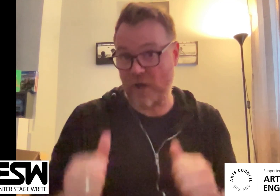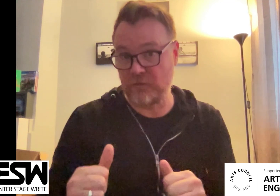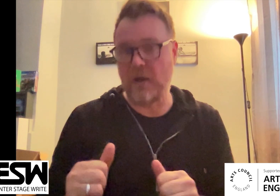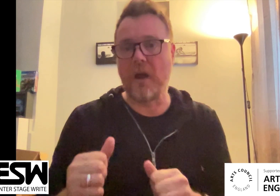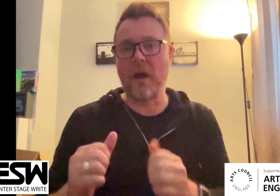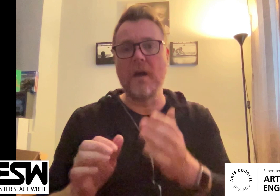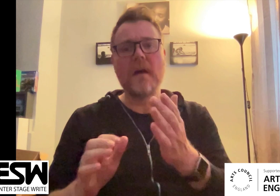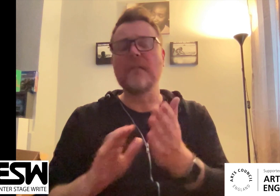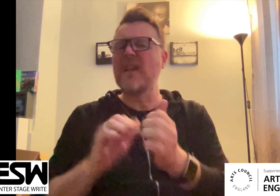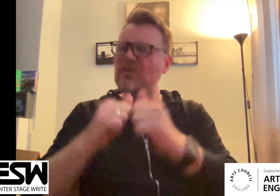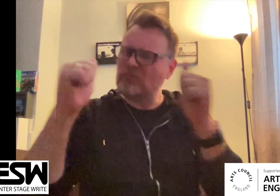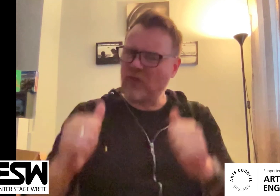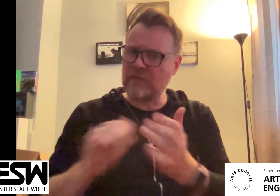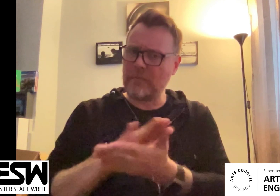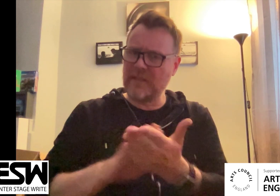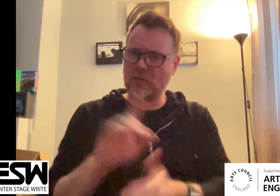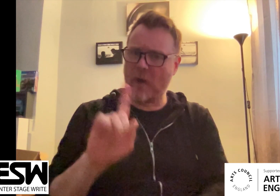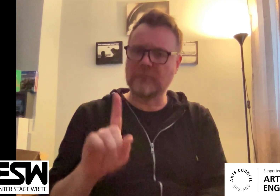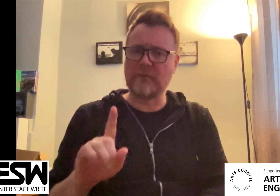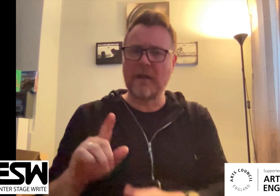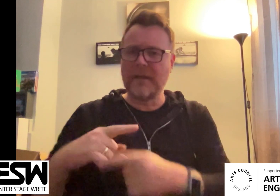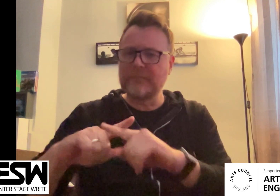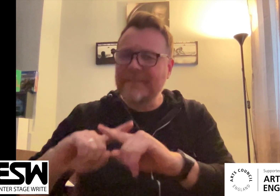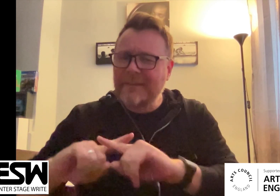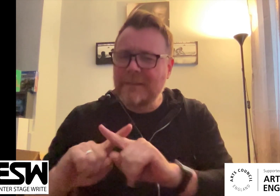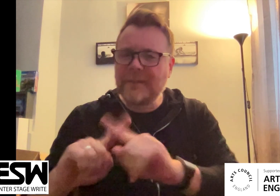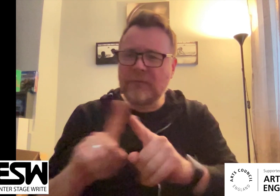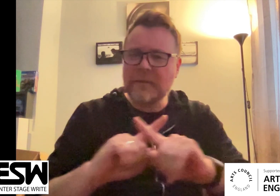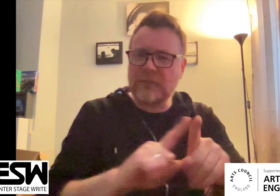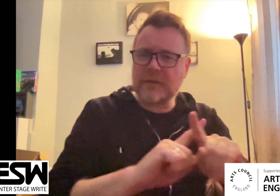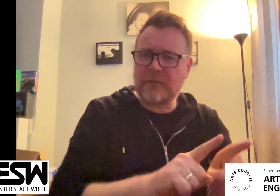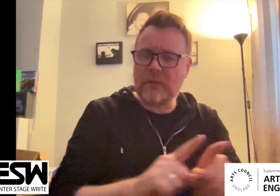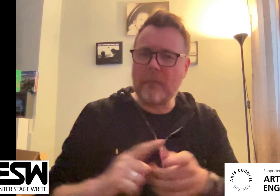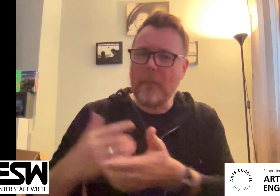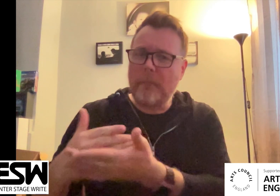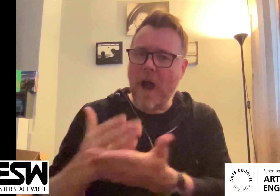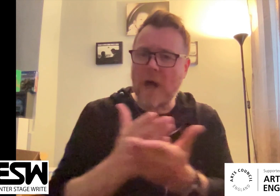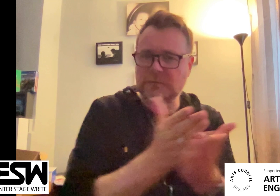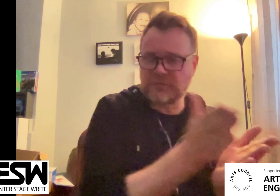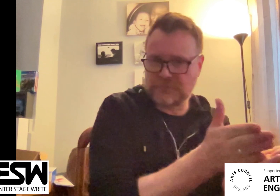structure. Structure really means different parts to a story.